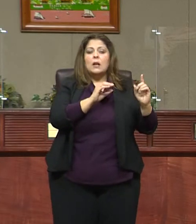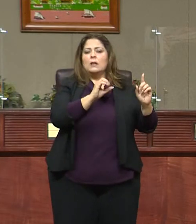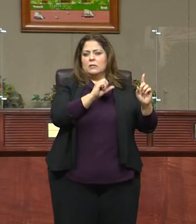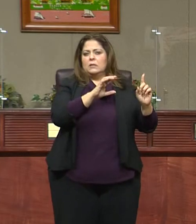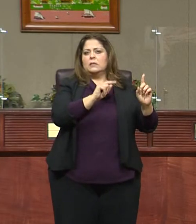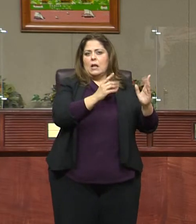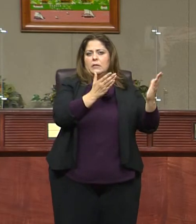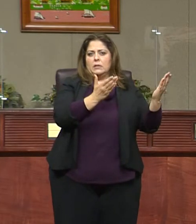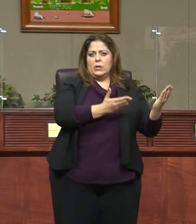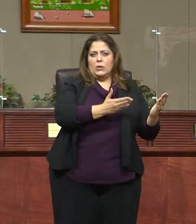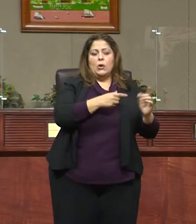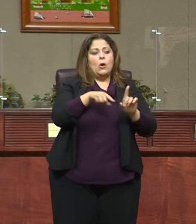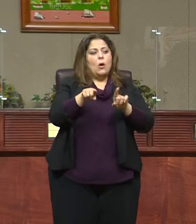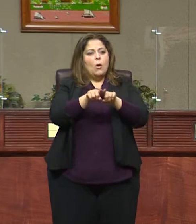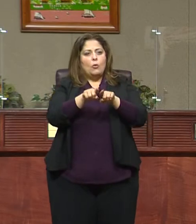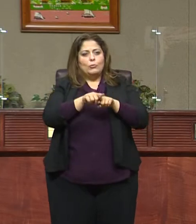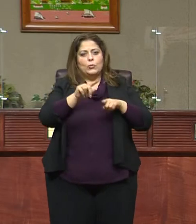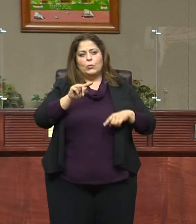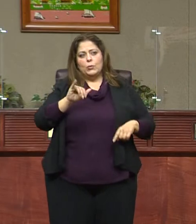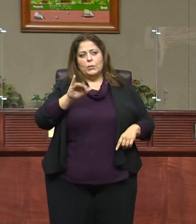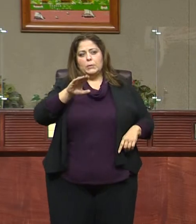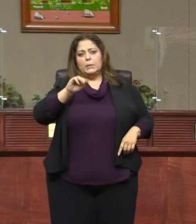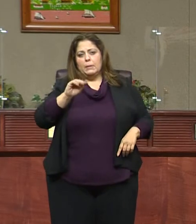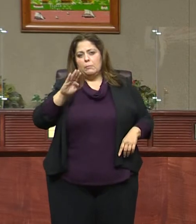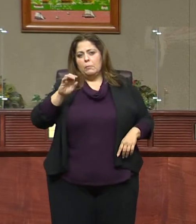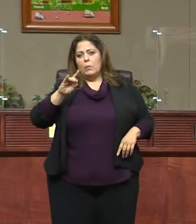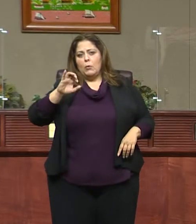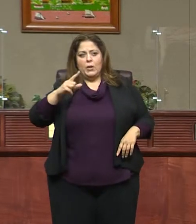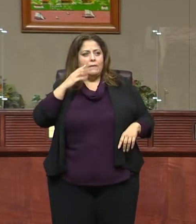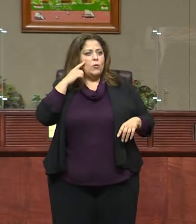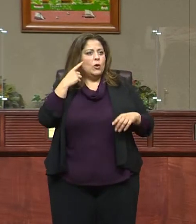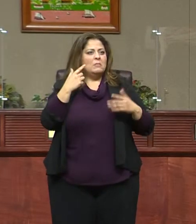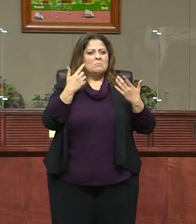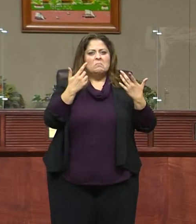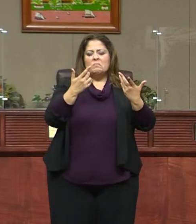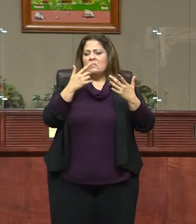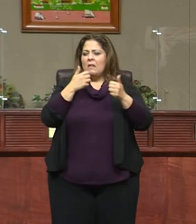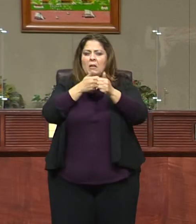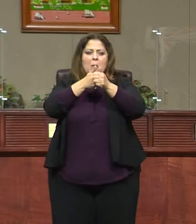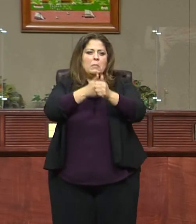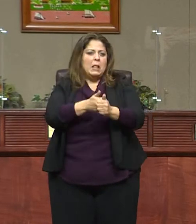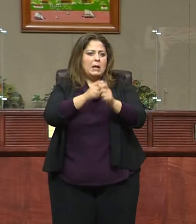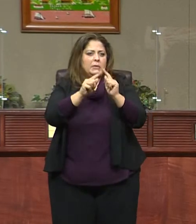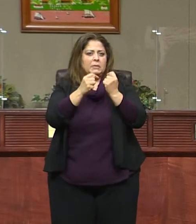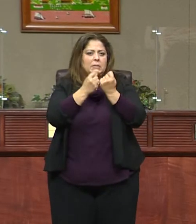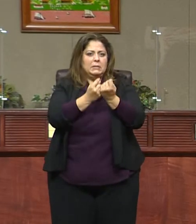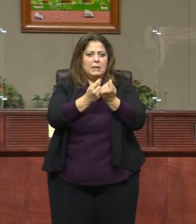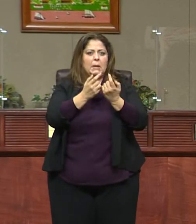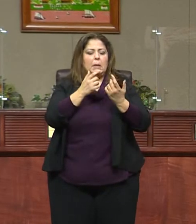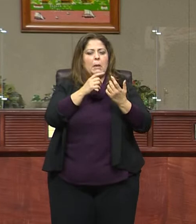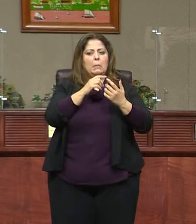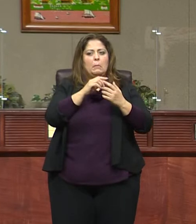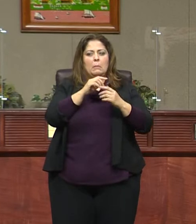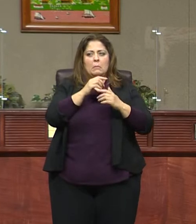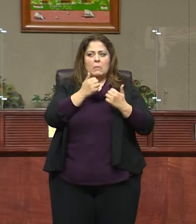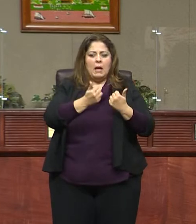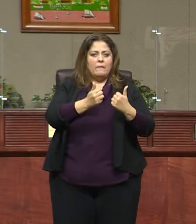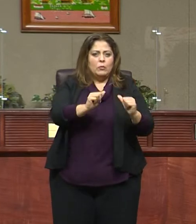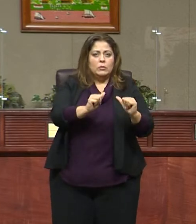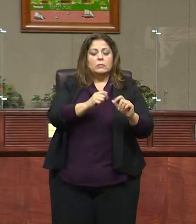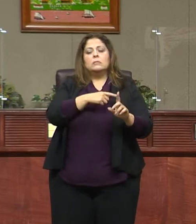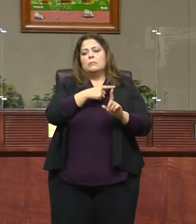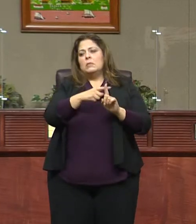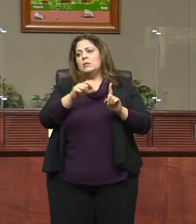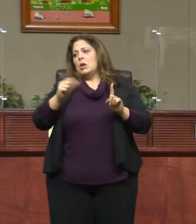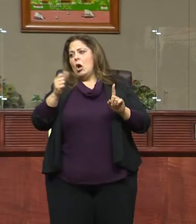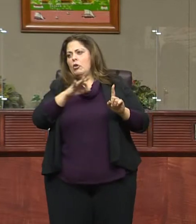Tim Bodick is there in the back, and he can talk about any compliance team efforts. And we have other staff members here should there be some other